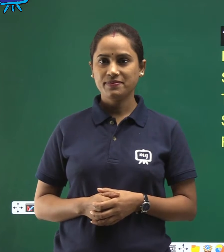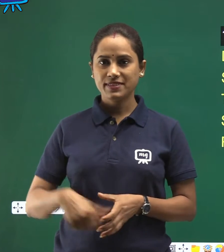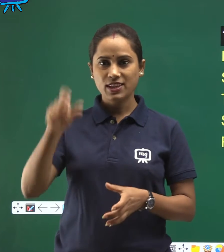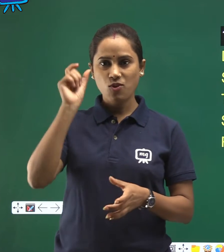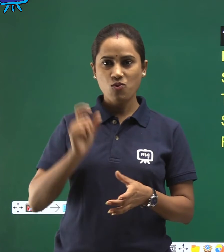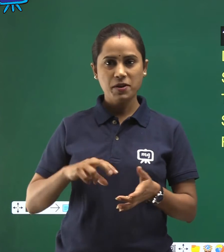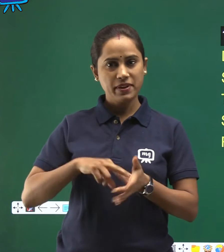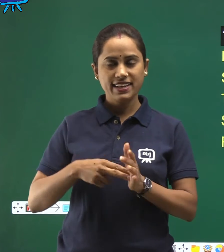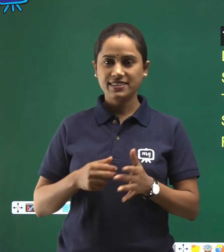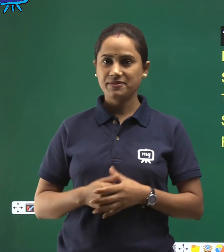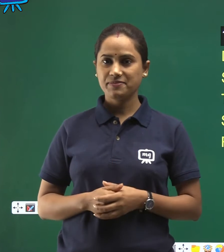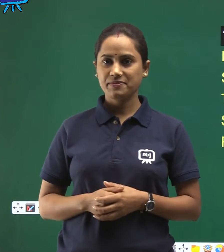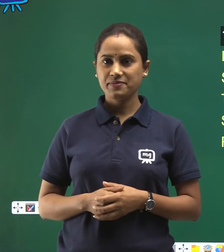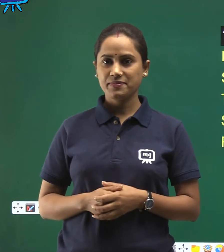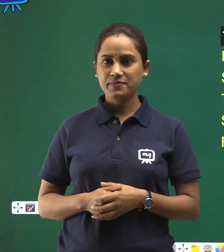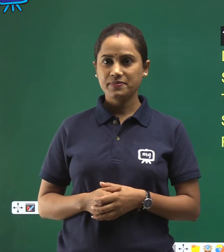Word meanings.